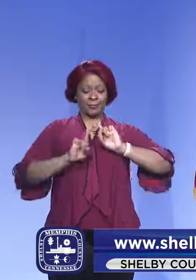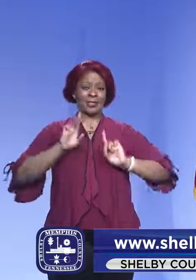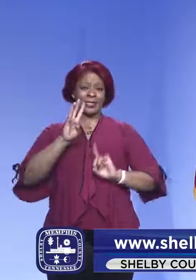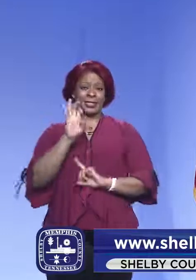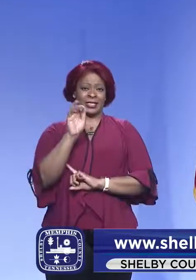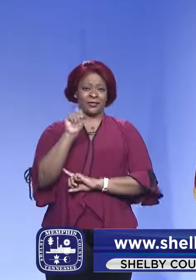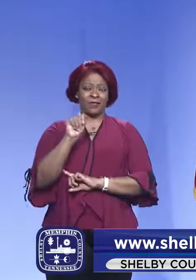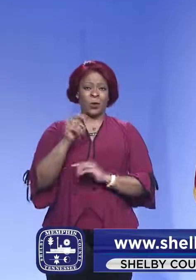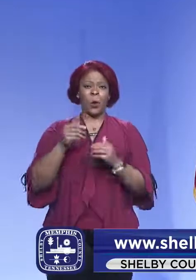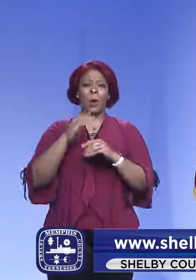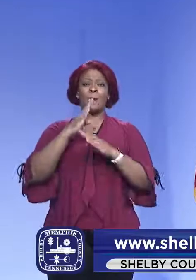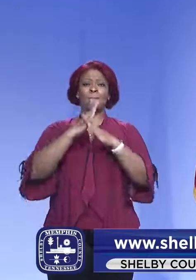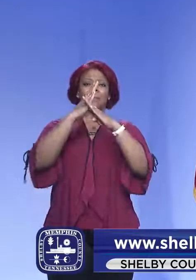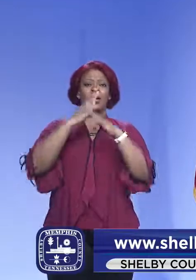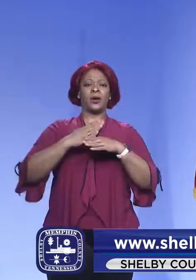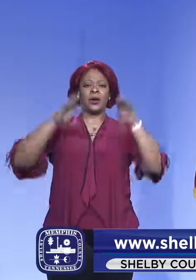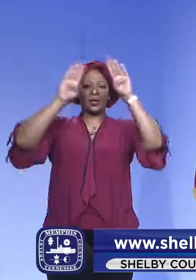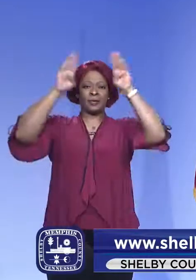some barrier.